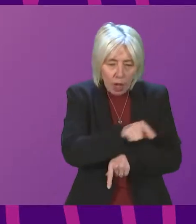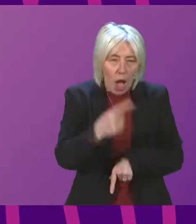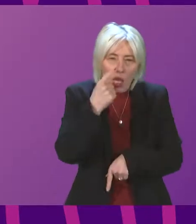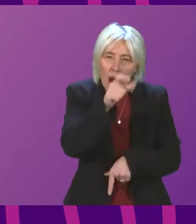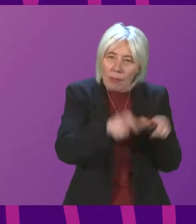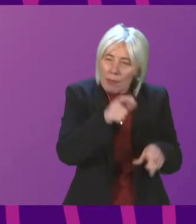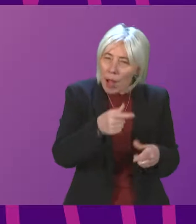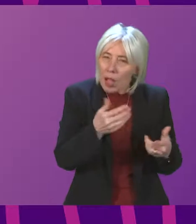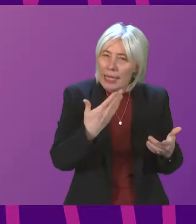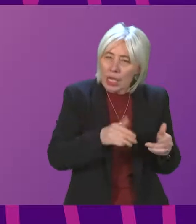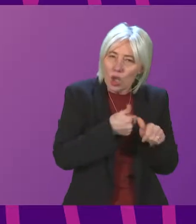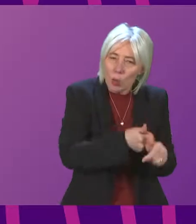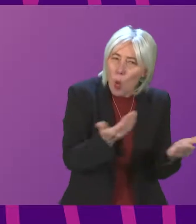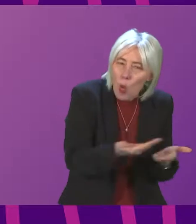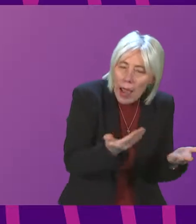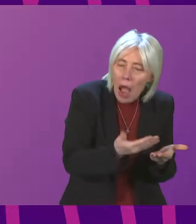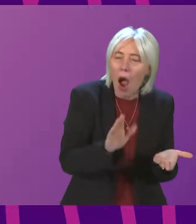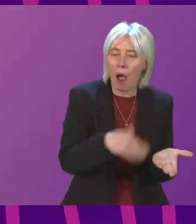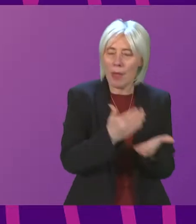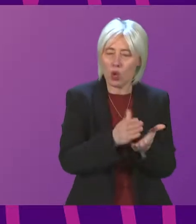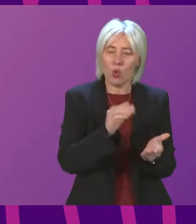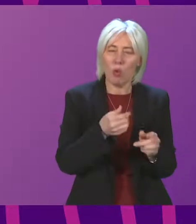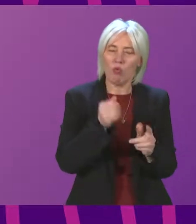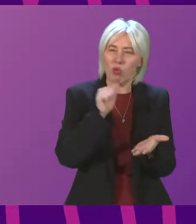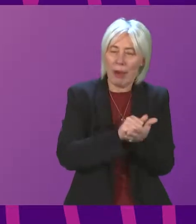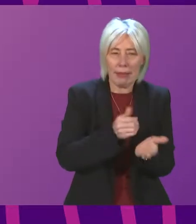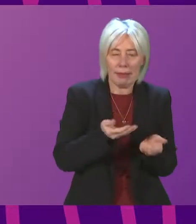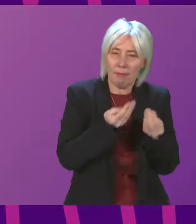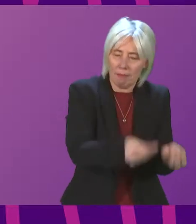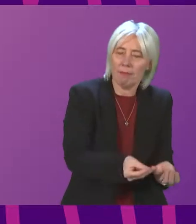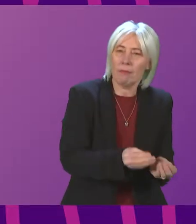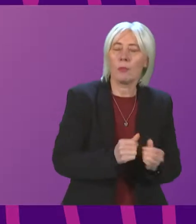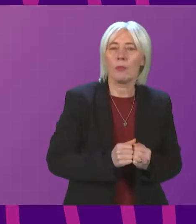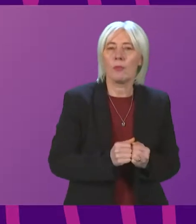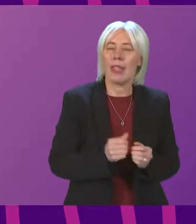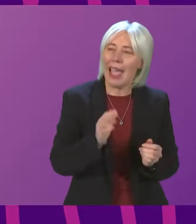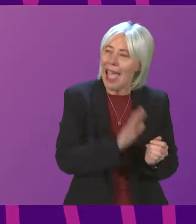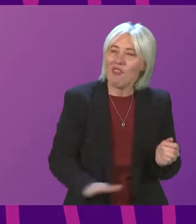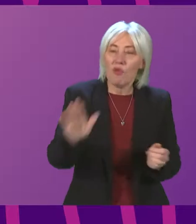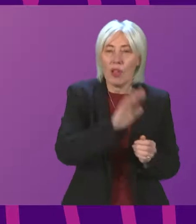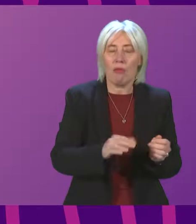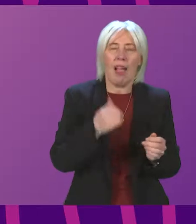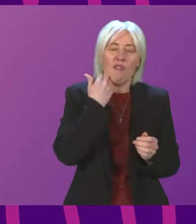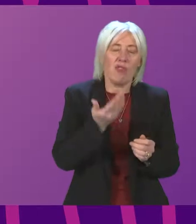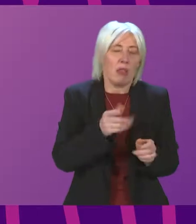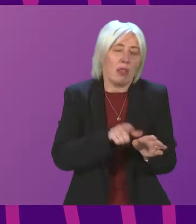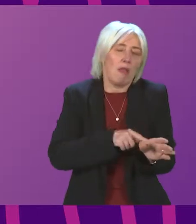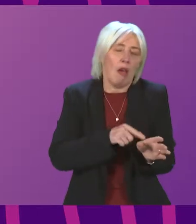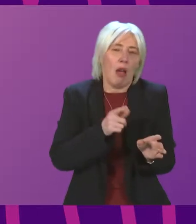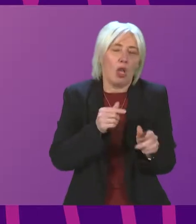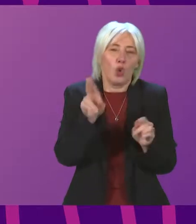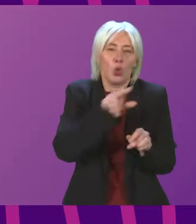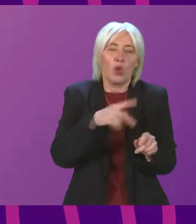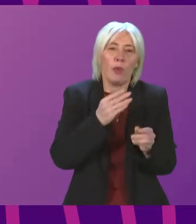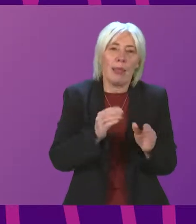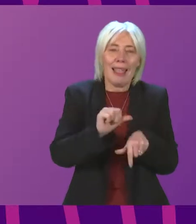and identify the actions which will have the most impact. Each year, many schools provide Easter study support provision to help learners